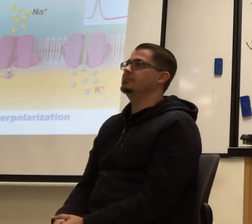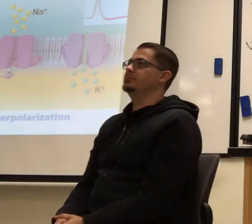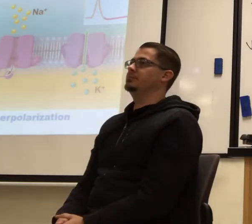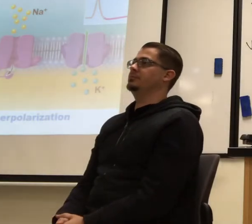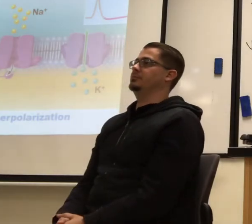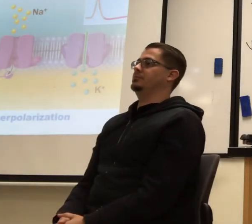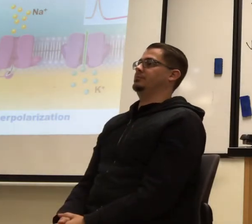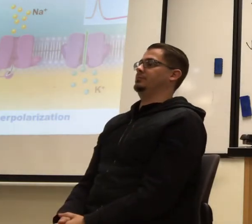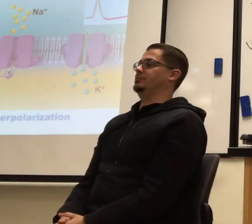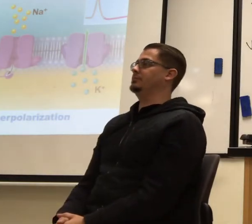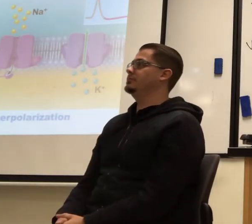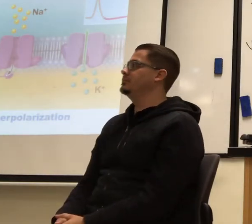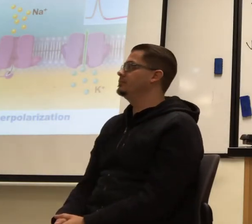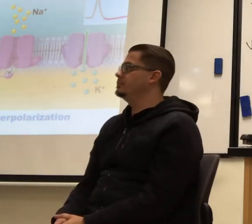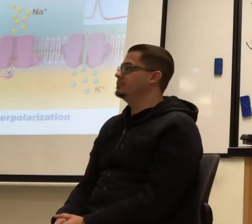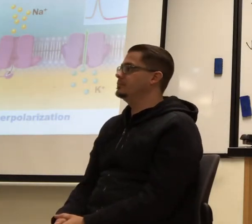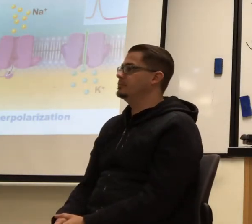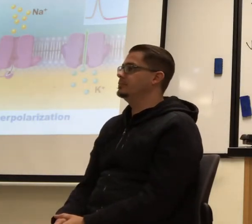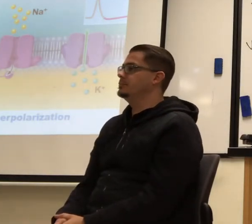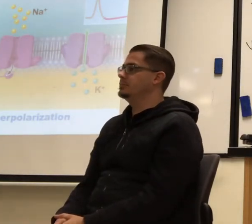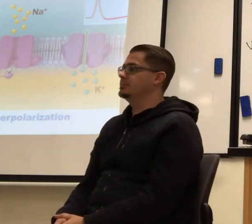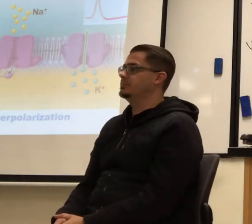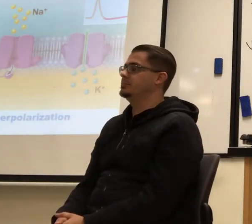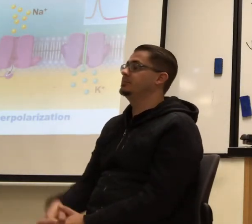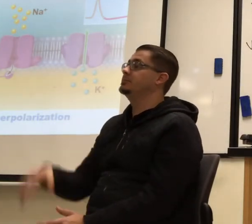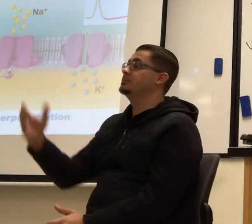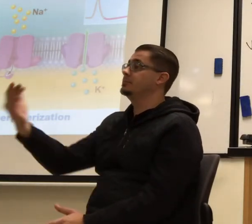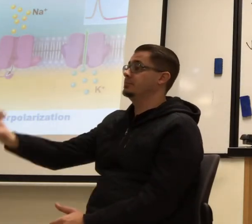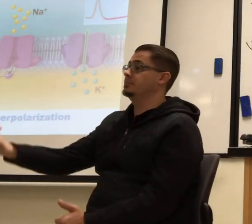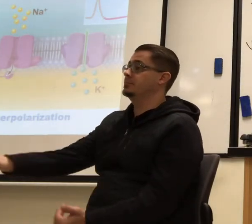Kind of leads to phase 4, hyperpolarization.